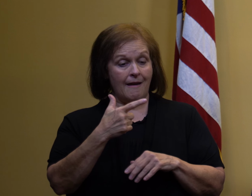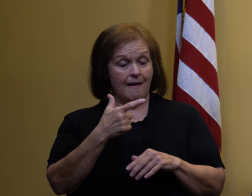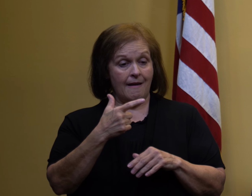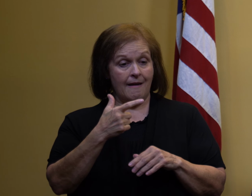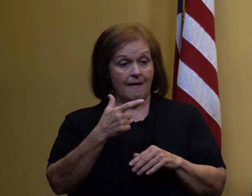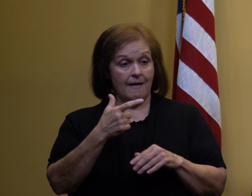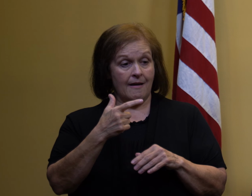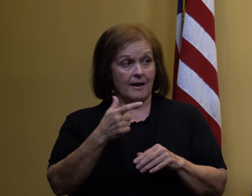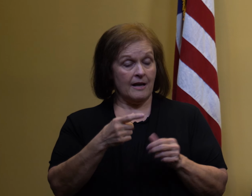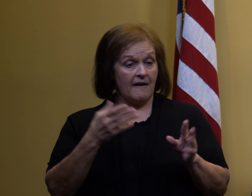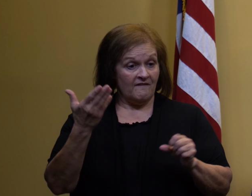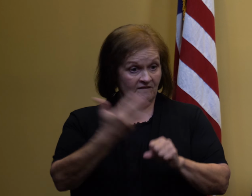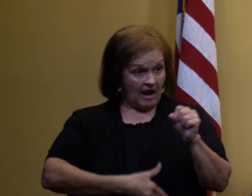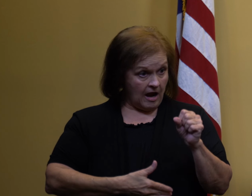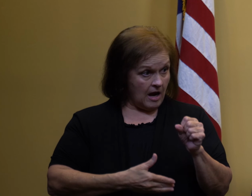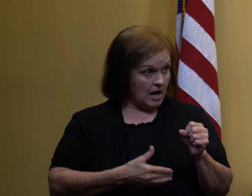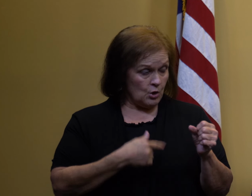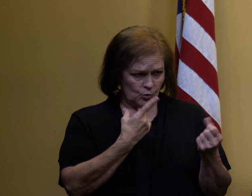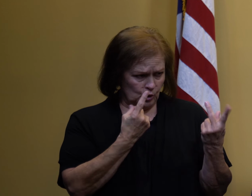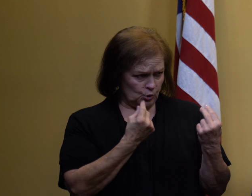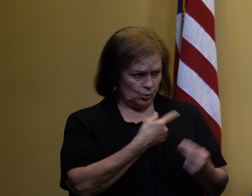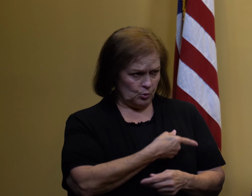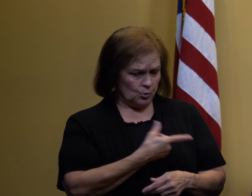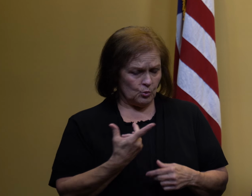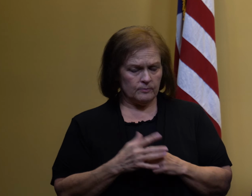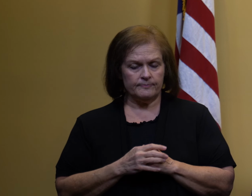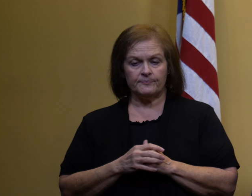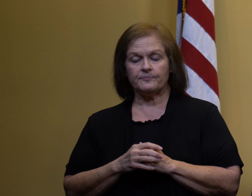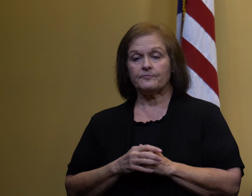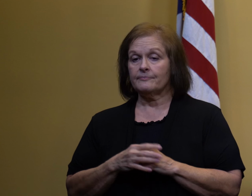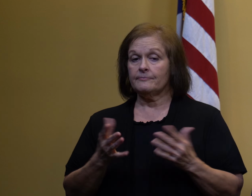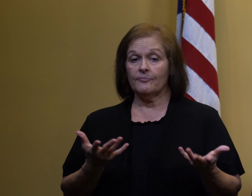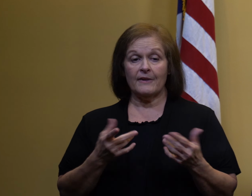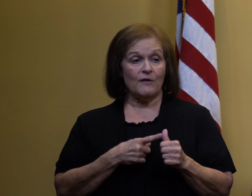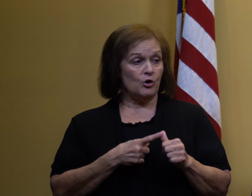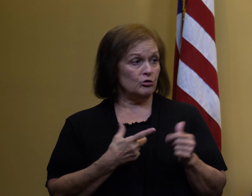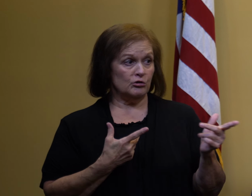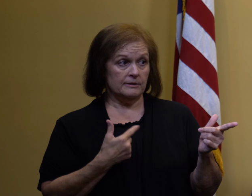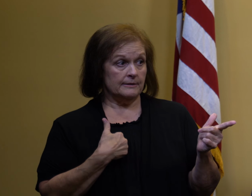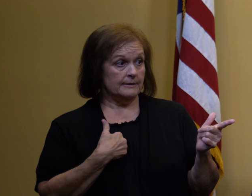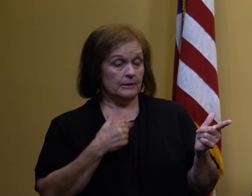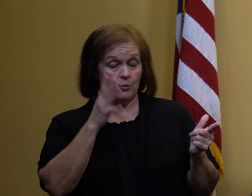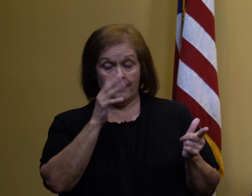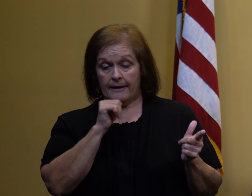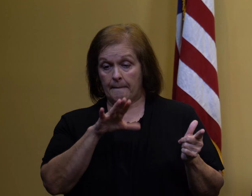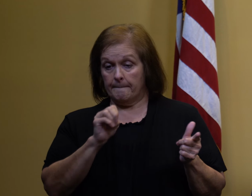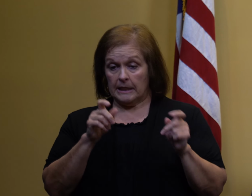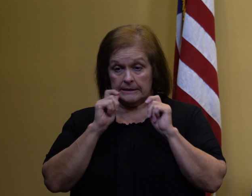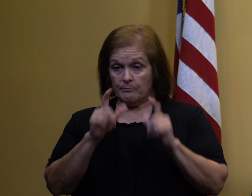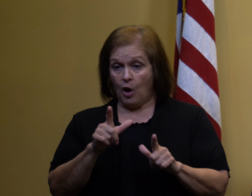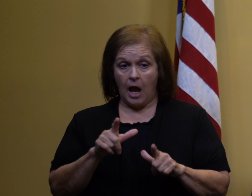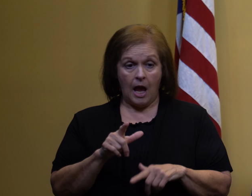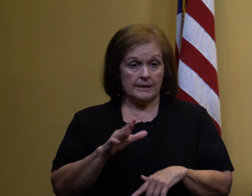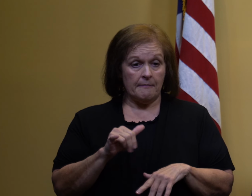take to keep him? Well, first of all, I'm not, and I wouldn't be surprised, particularly by